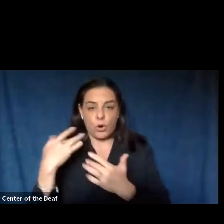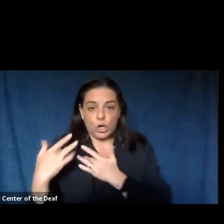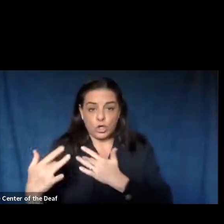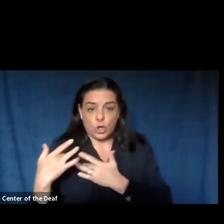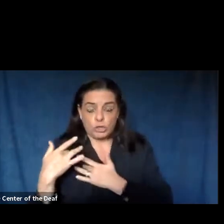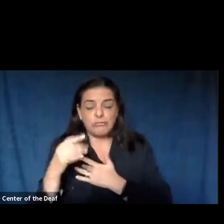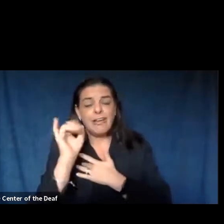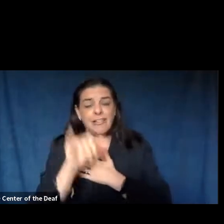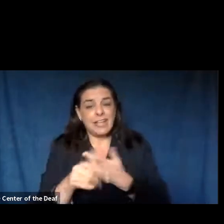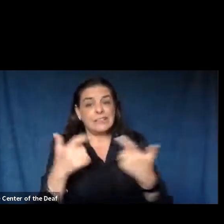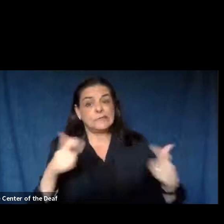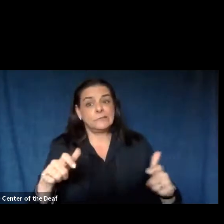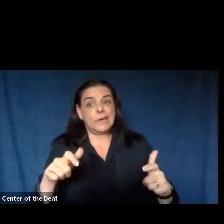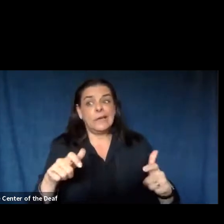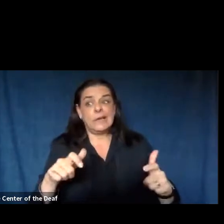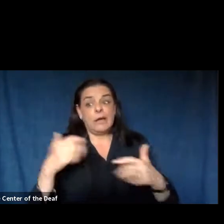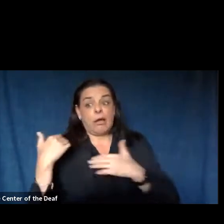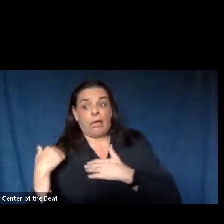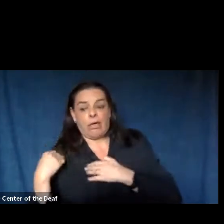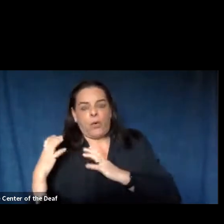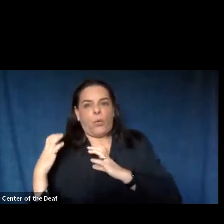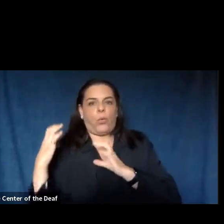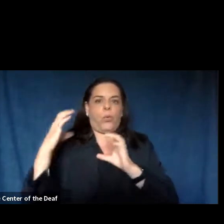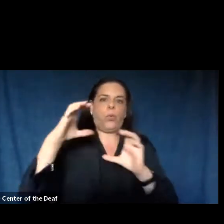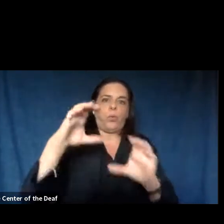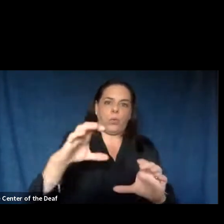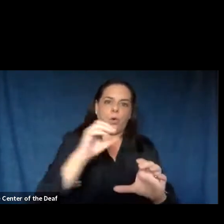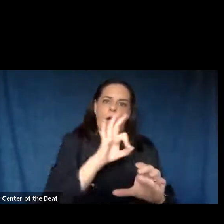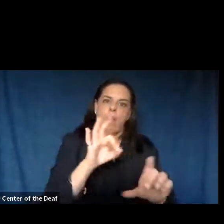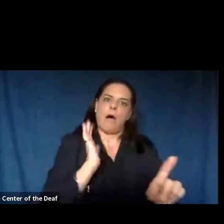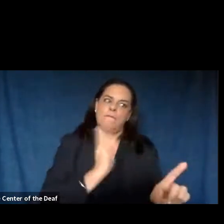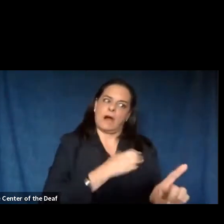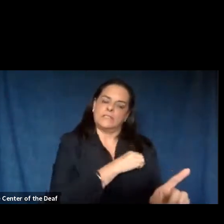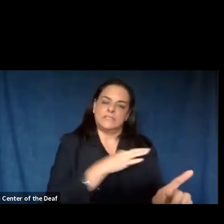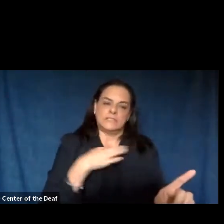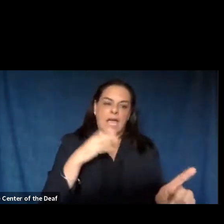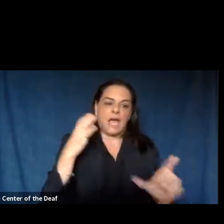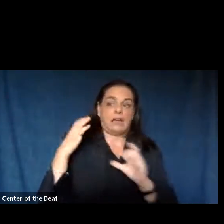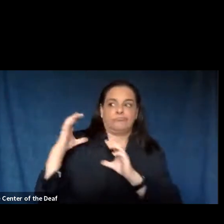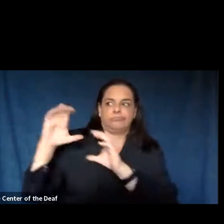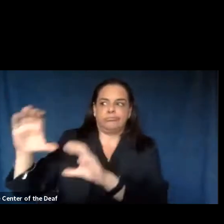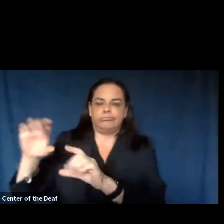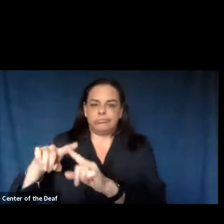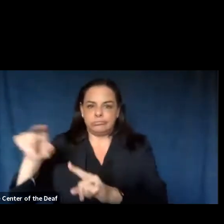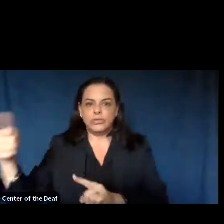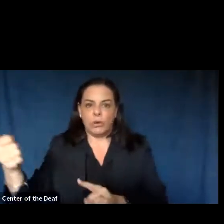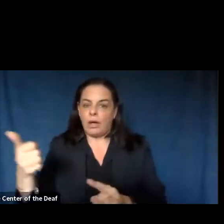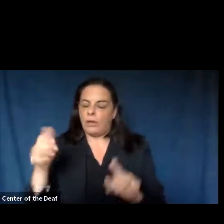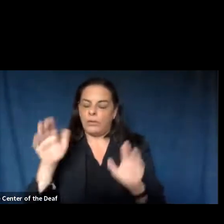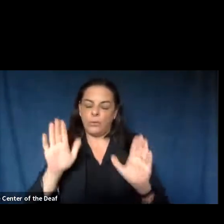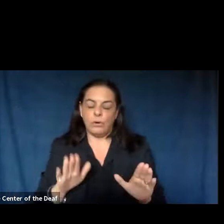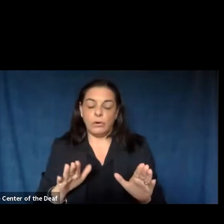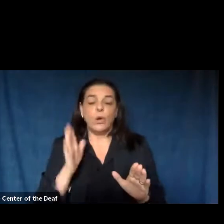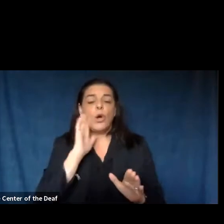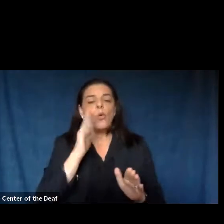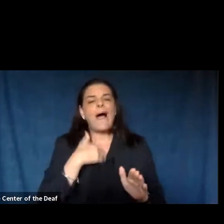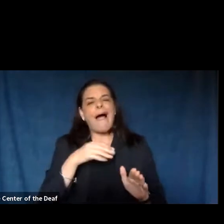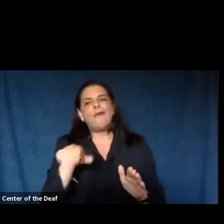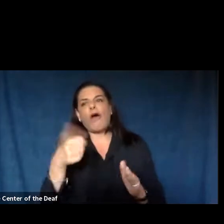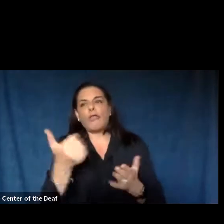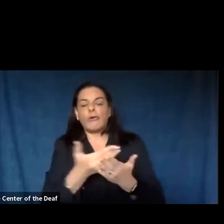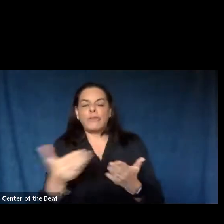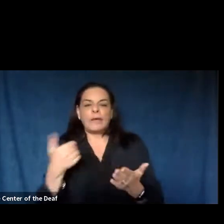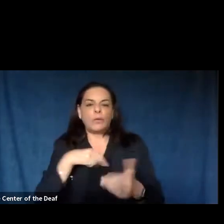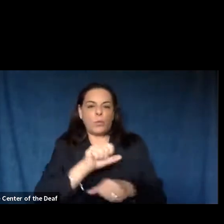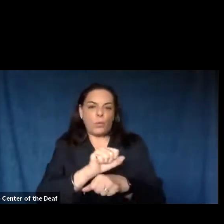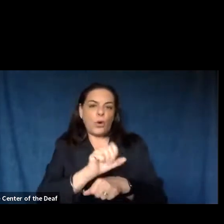burden off of our staff who've been doing all of that right now. We have some other irons in the fire, so to speak, that we're